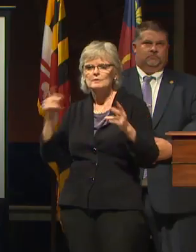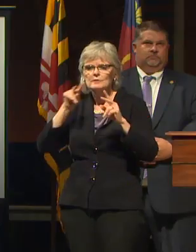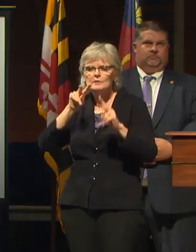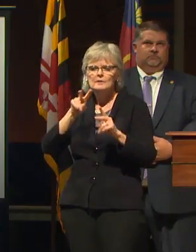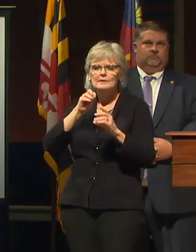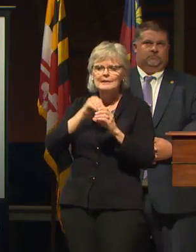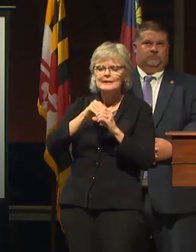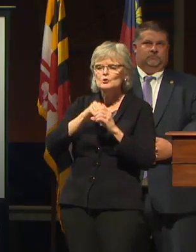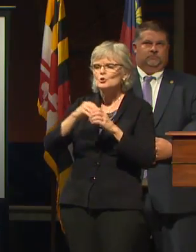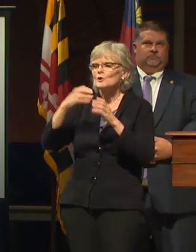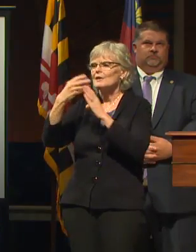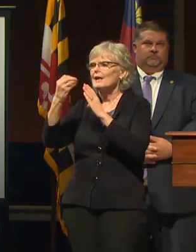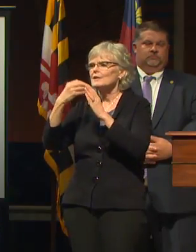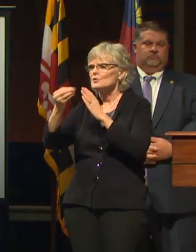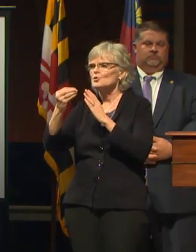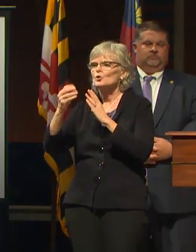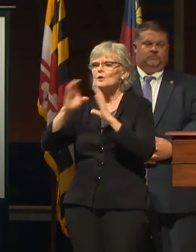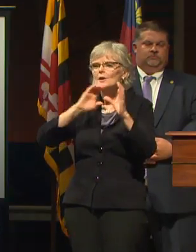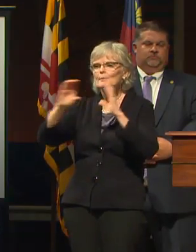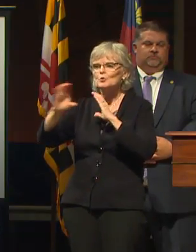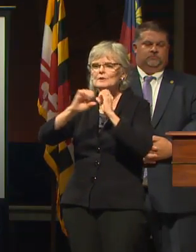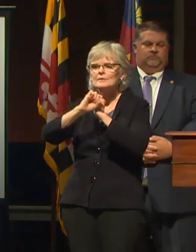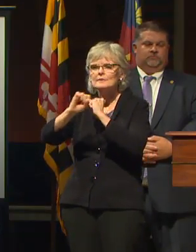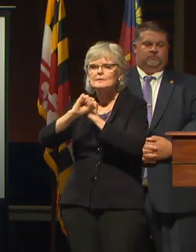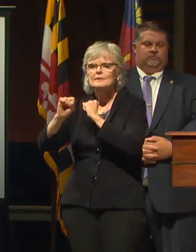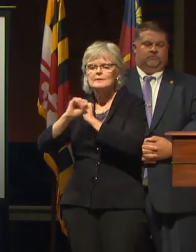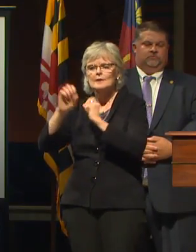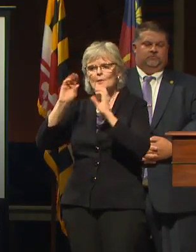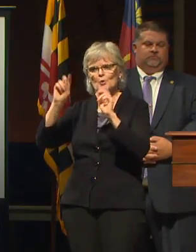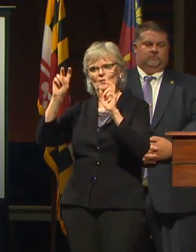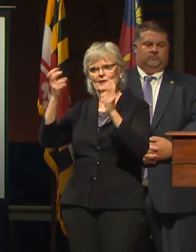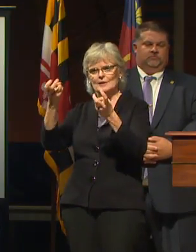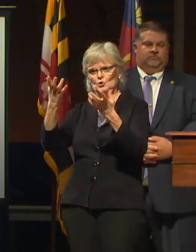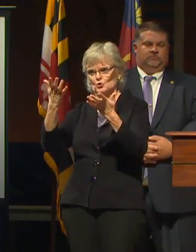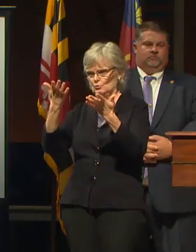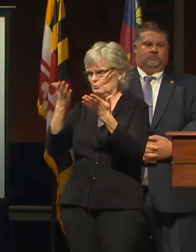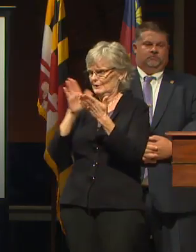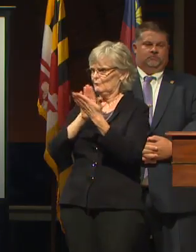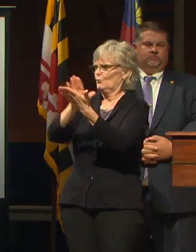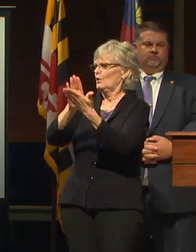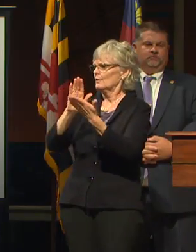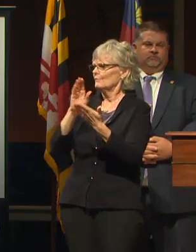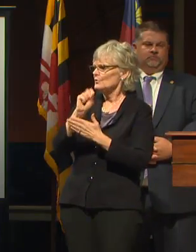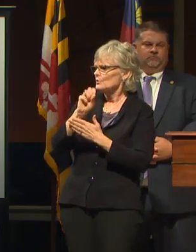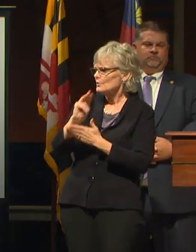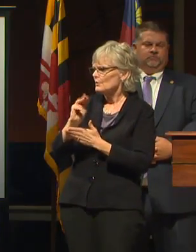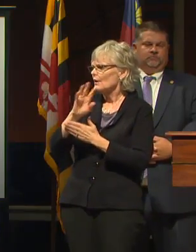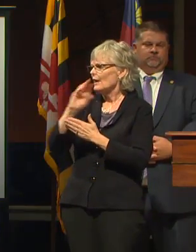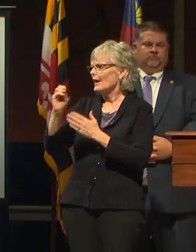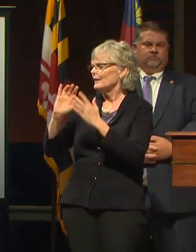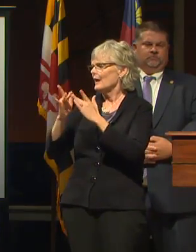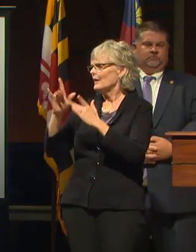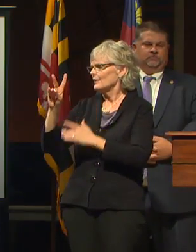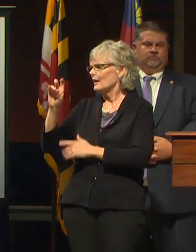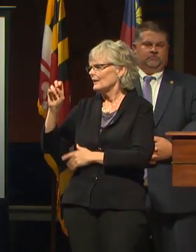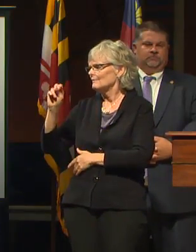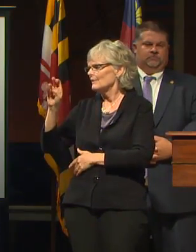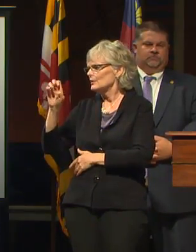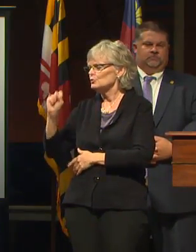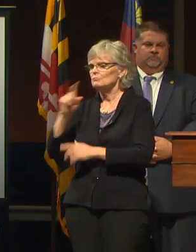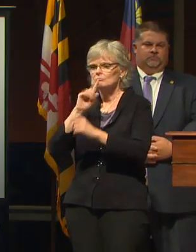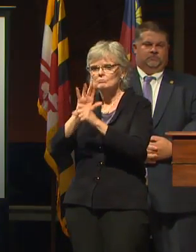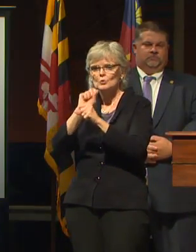communication campaigns, putting the issues in the constant forefront of our social media and online venues. We're committed to